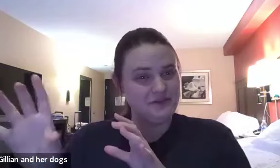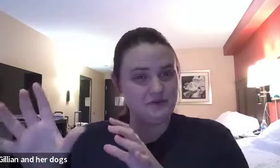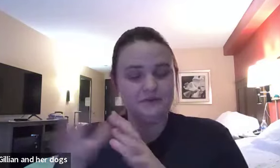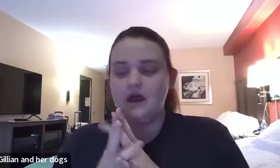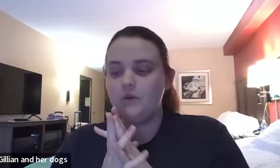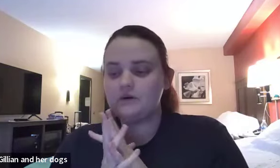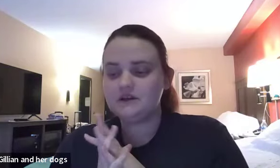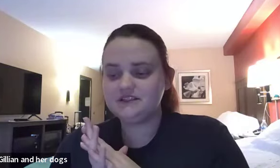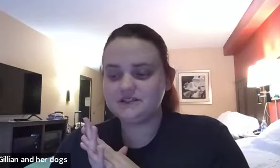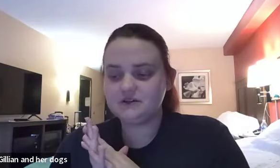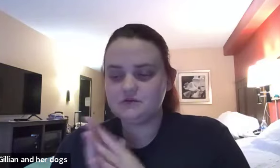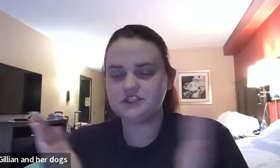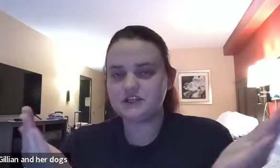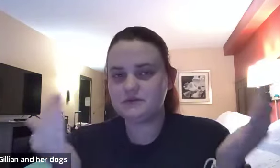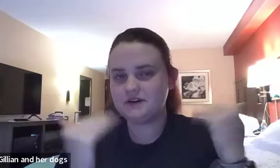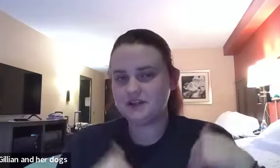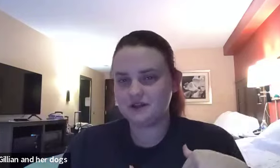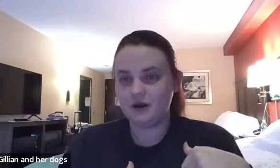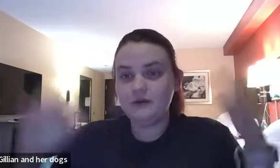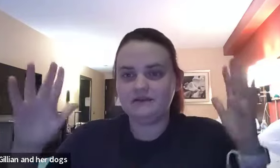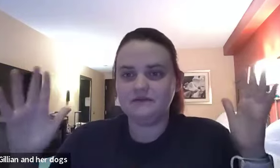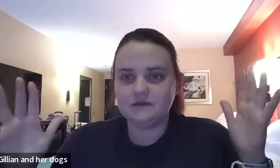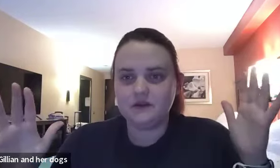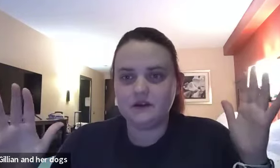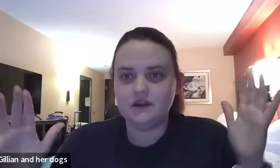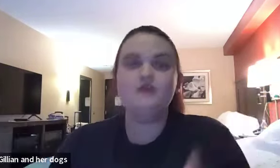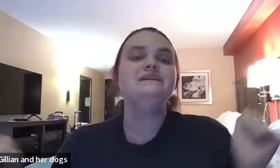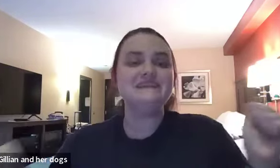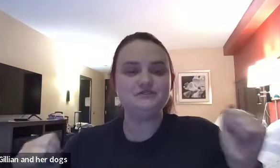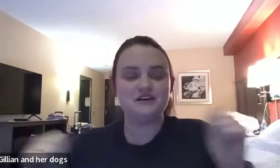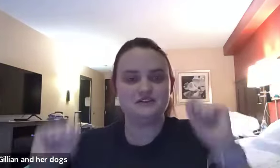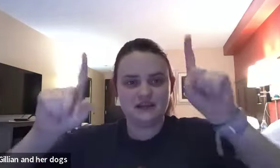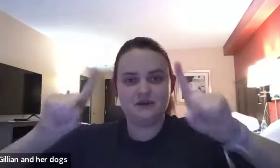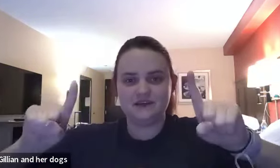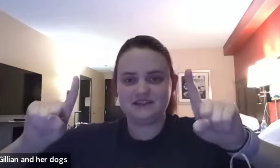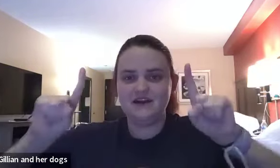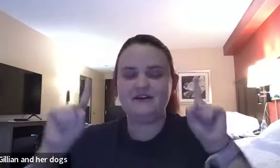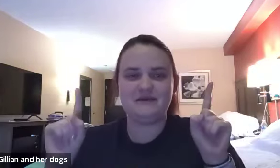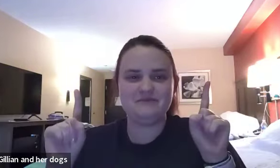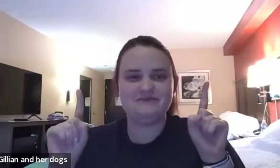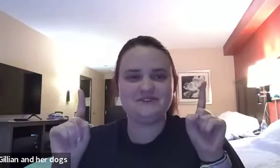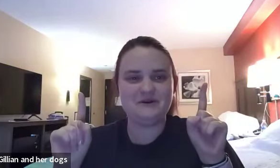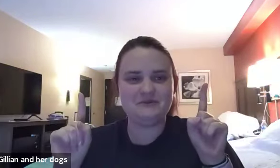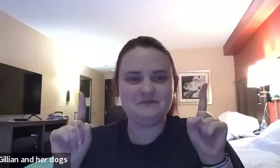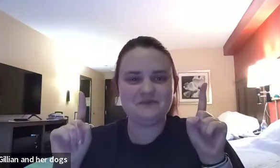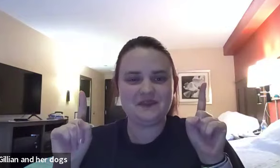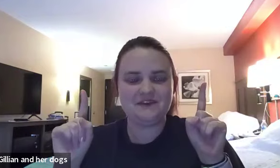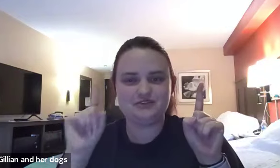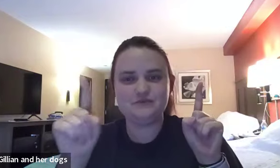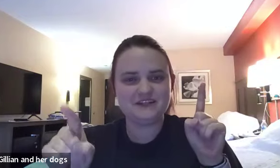word, what we're gonna do is we're just gonna move on to oh wait, no, we didn't do tacos. Okay, perfect. Okay, so Drew, because you